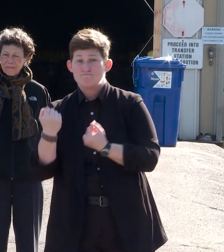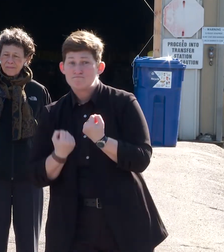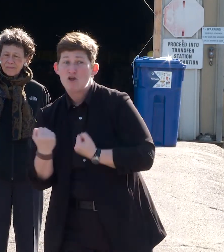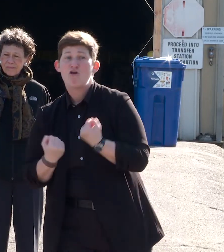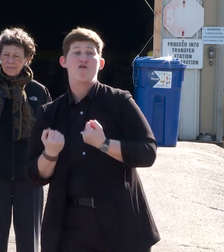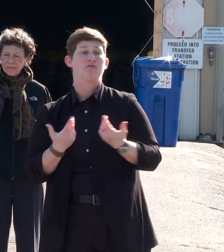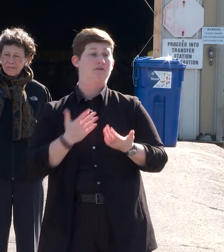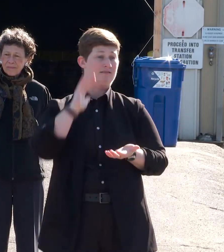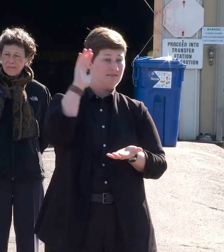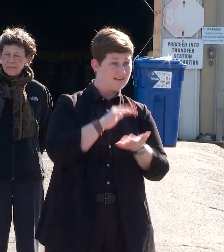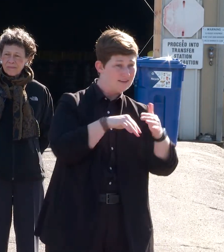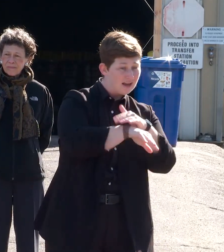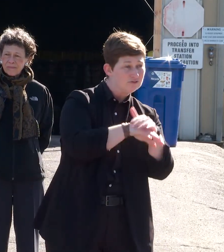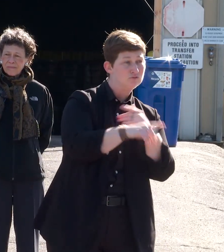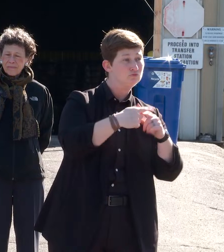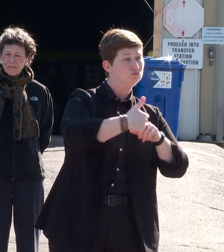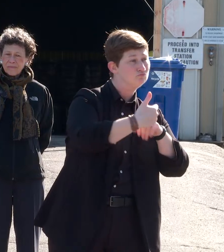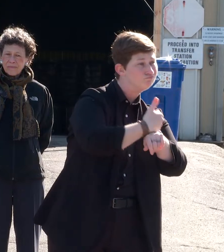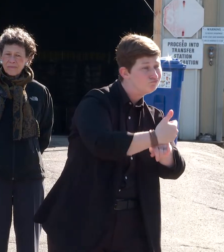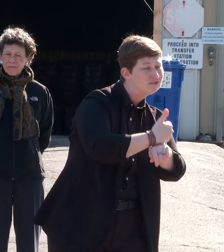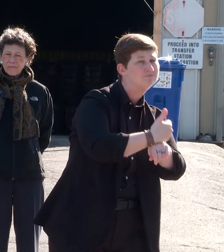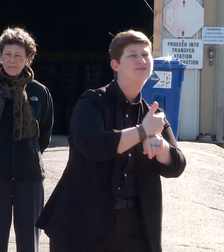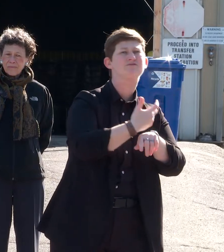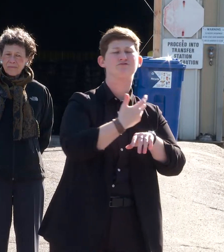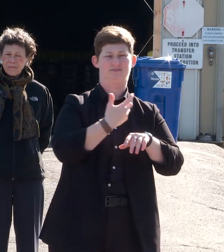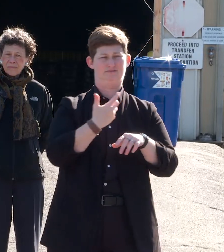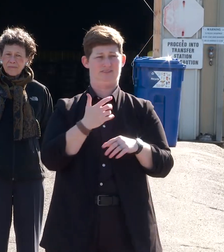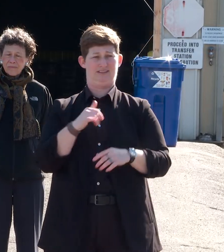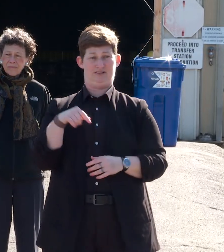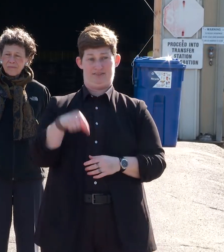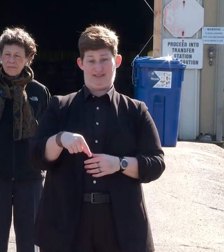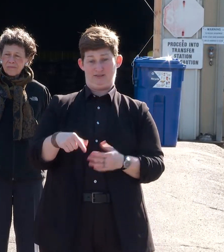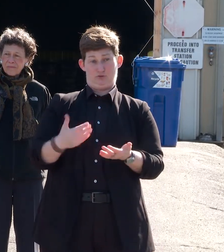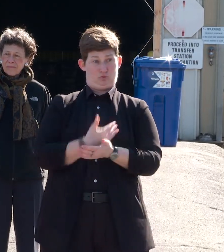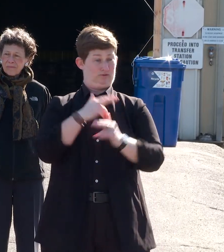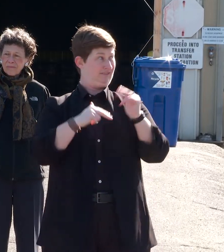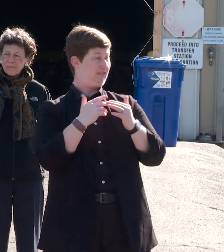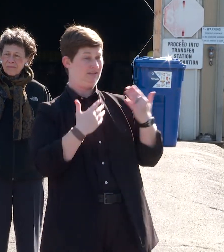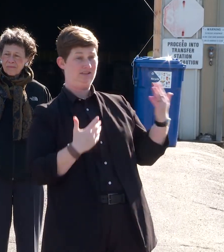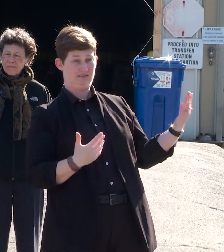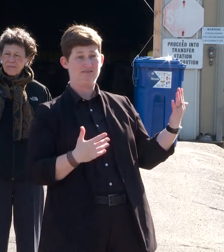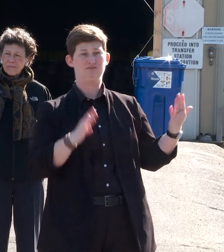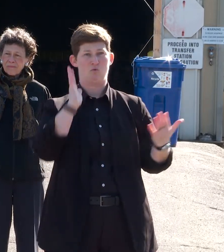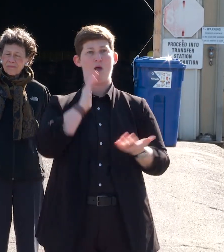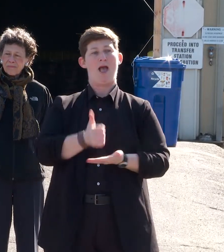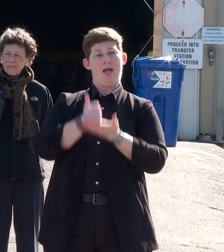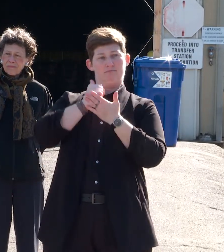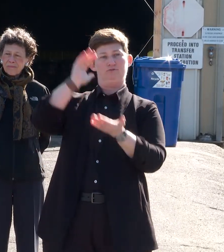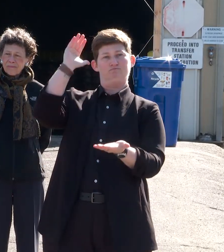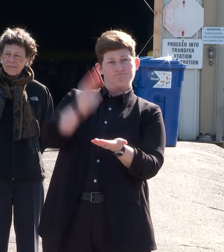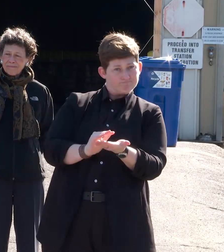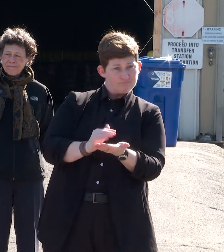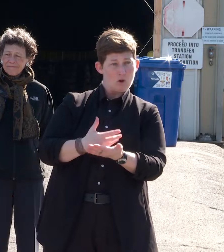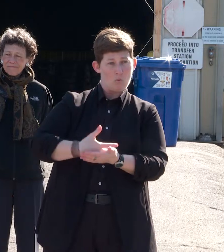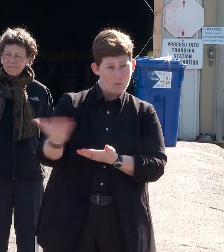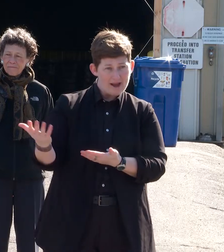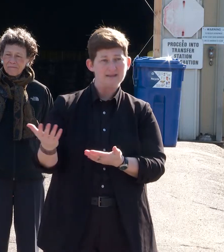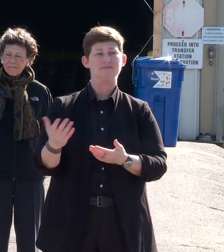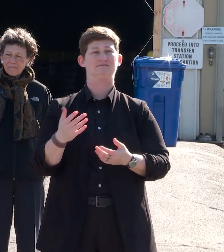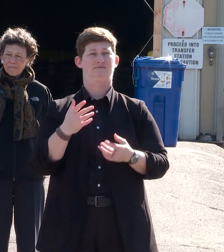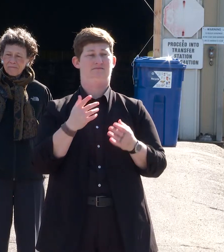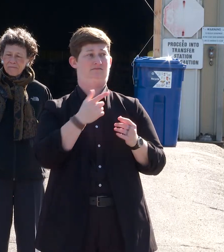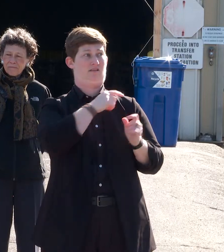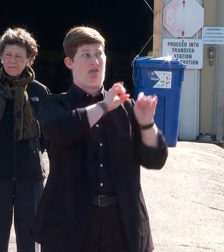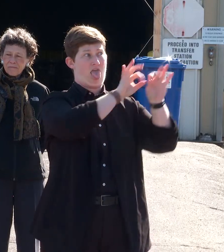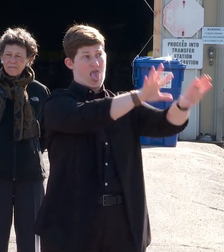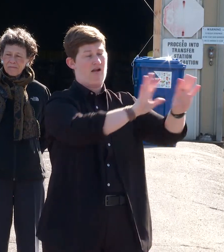to transportation. And this reimagined facility will reduce the amount of trash that is going to landfills and make